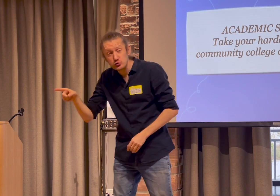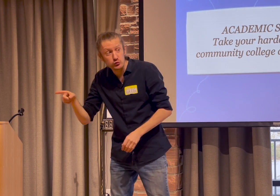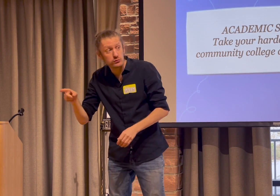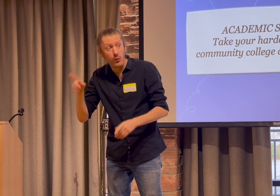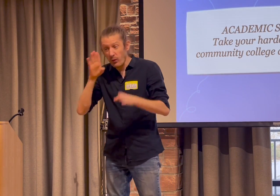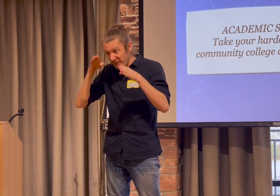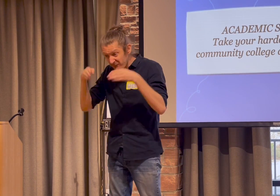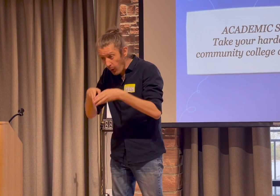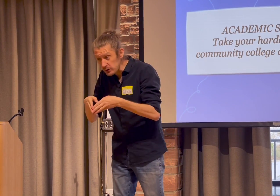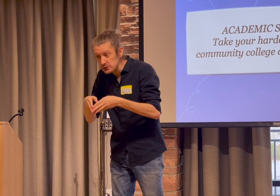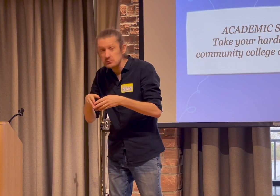student.